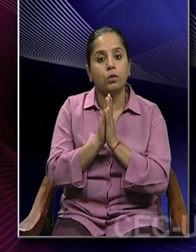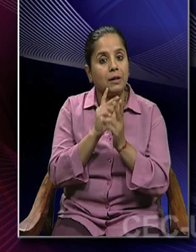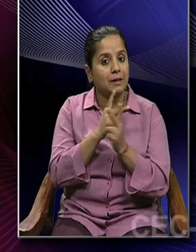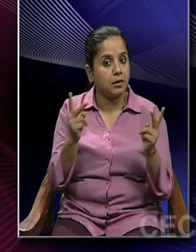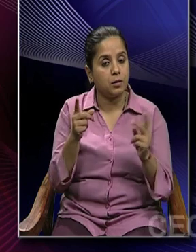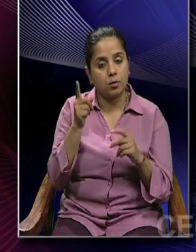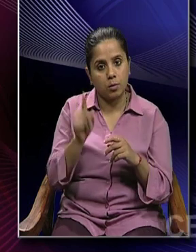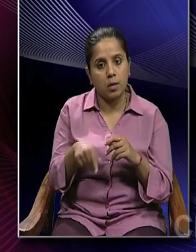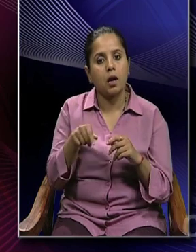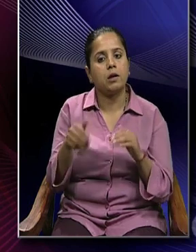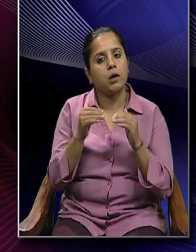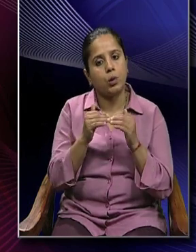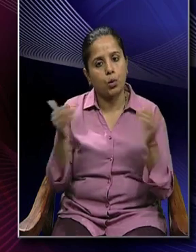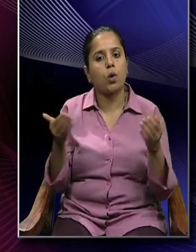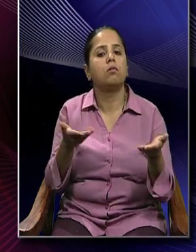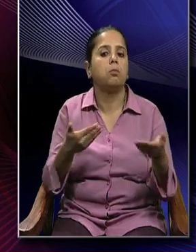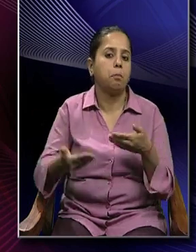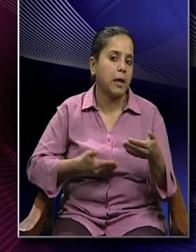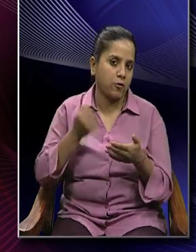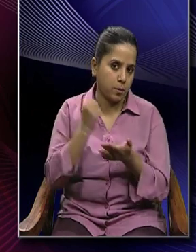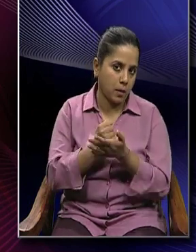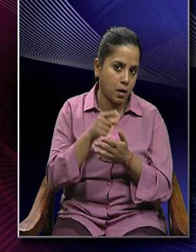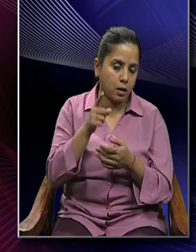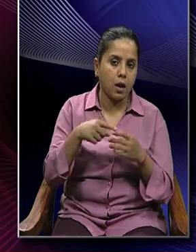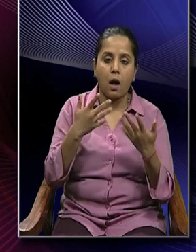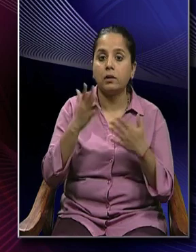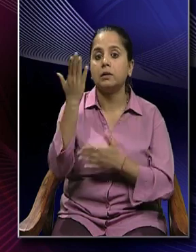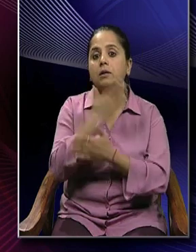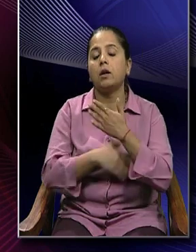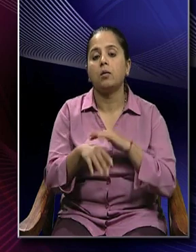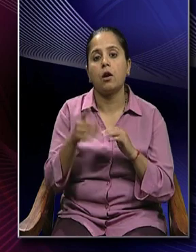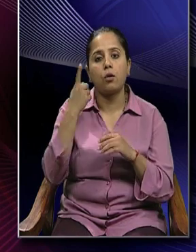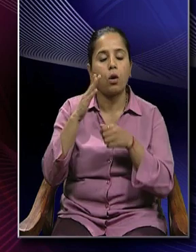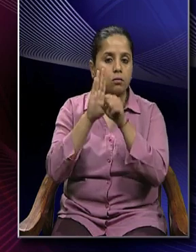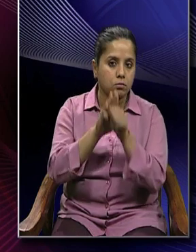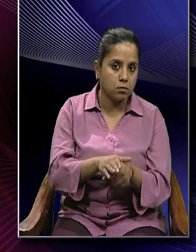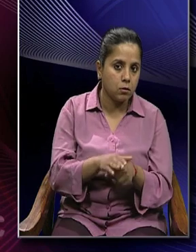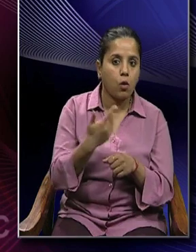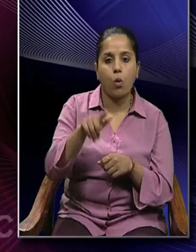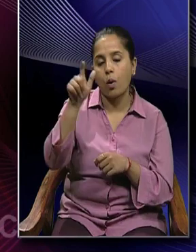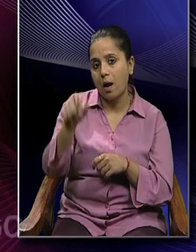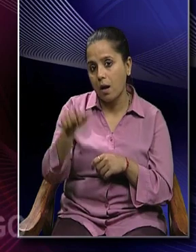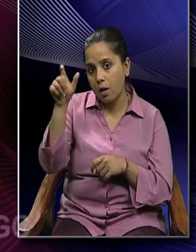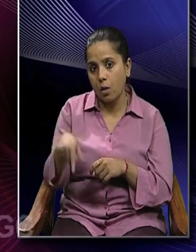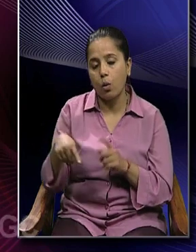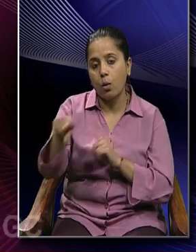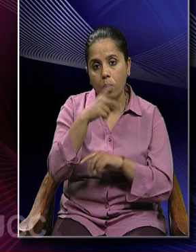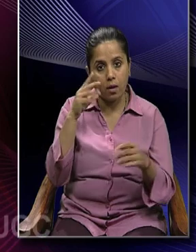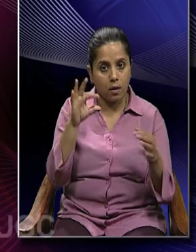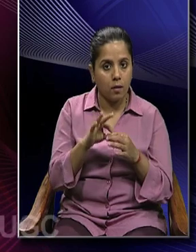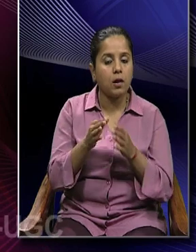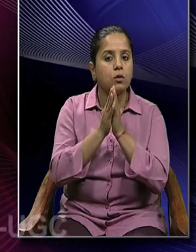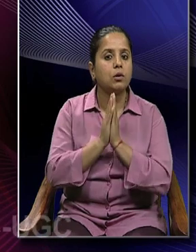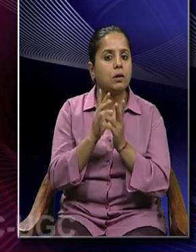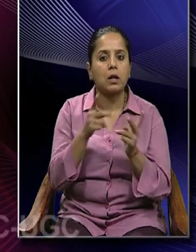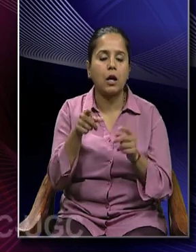be treated equally, and any kind of a disability or discrimination to any person on the basis of religion should